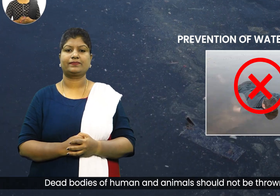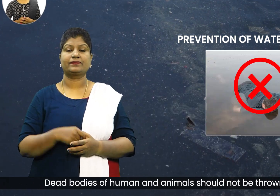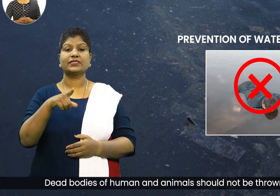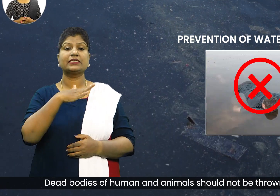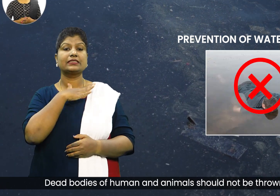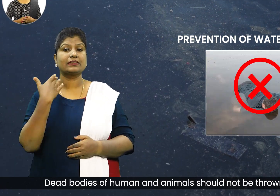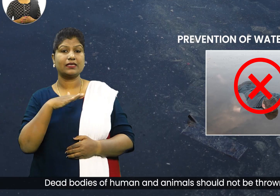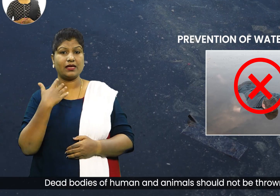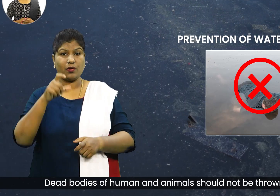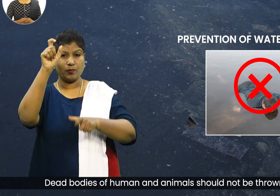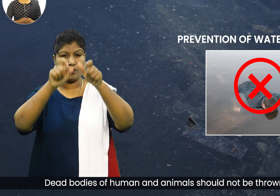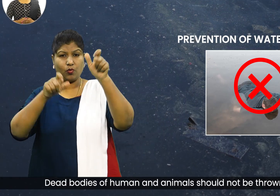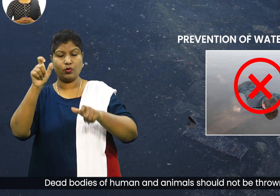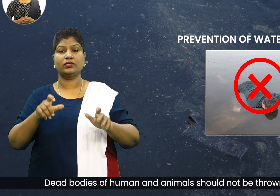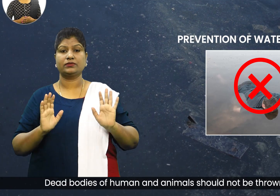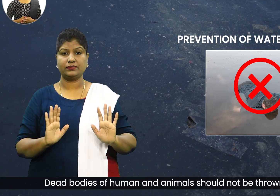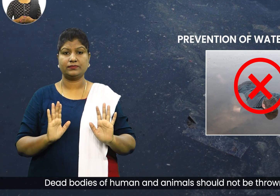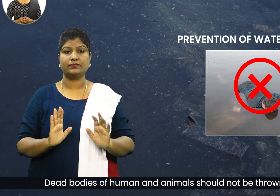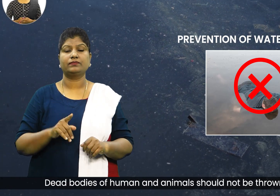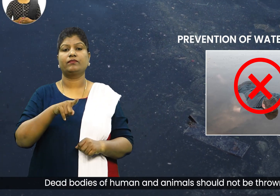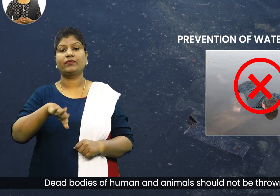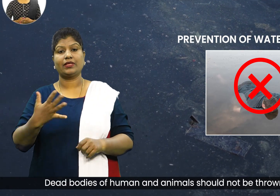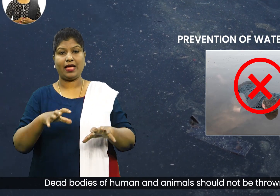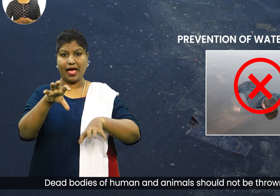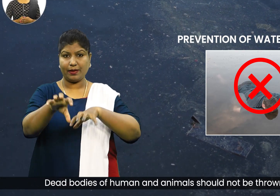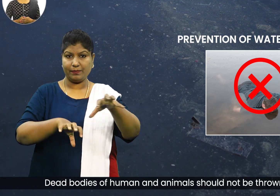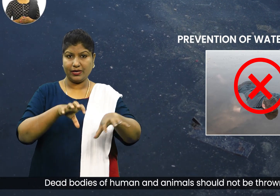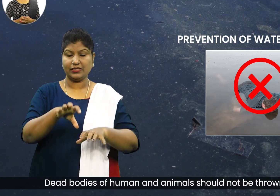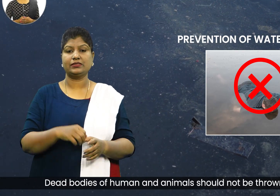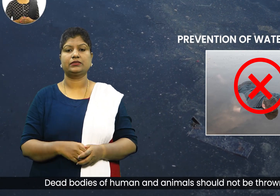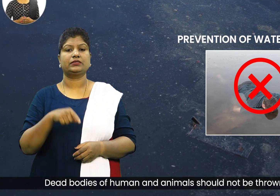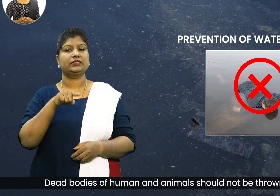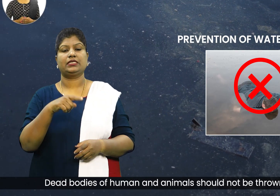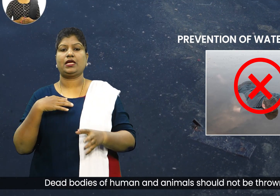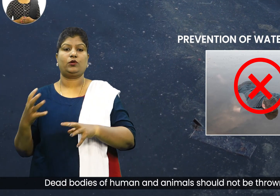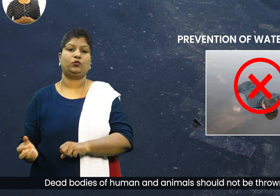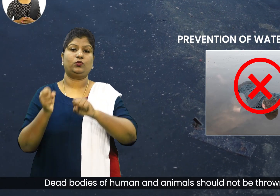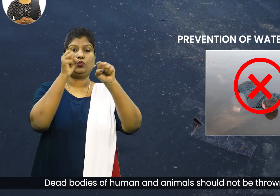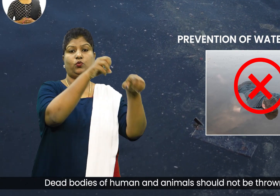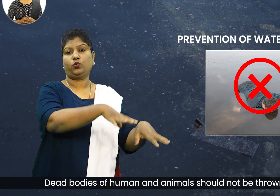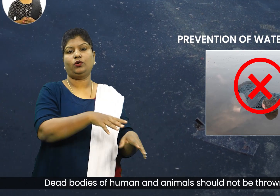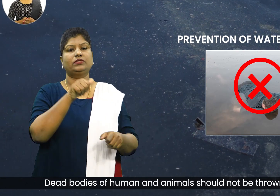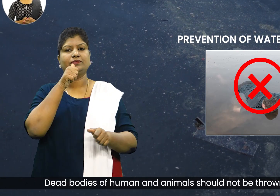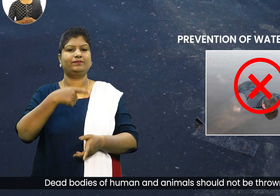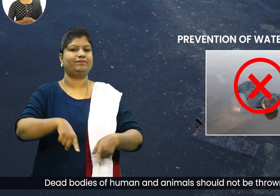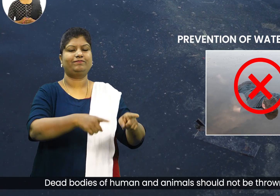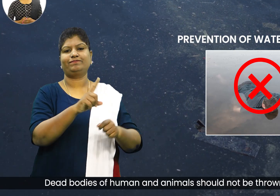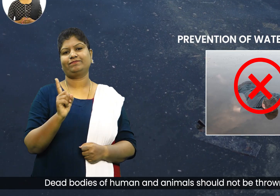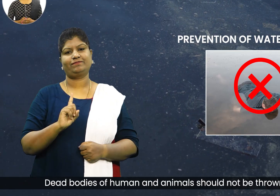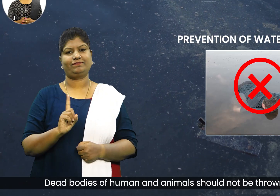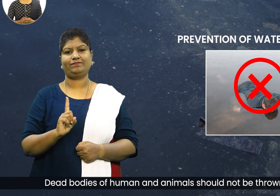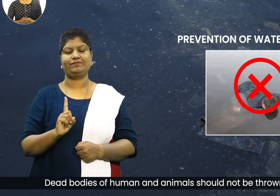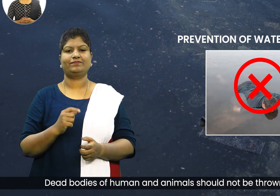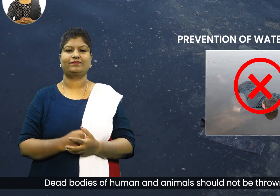Dead bodies of human and animals should not be thrown into the rivers.